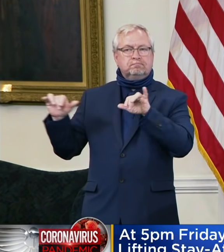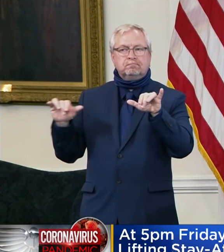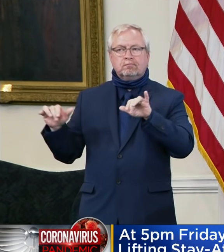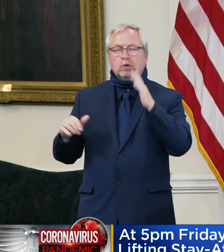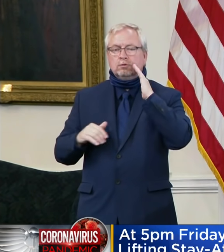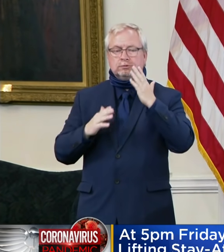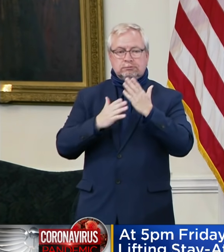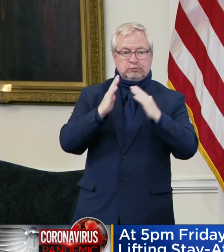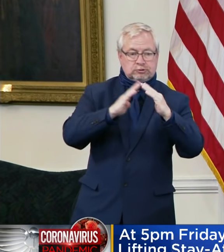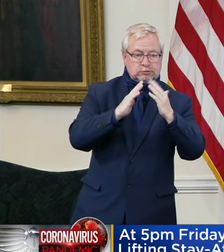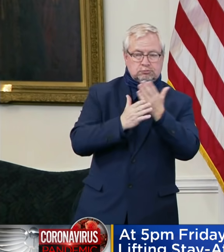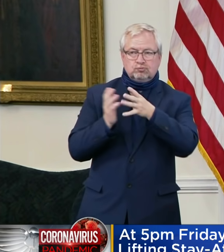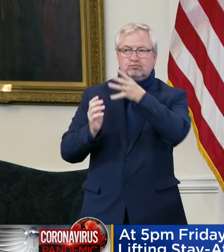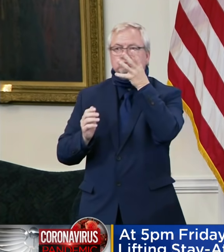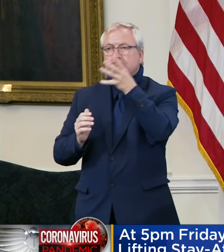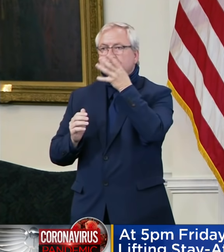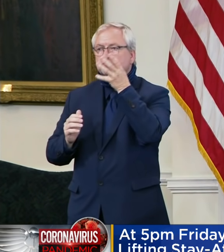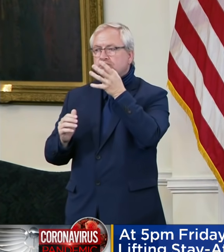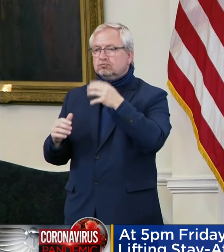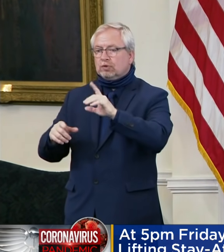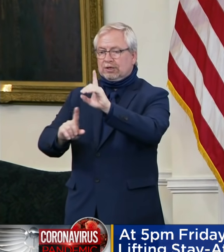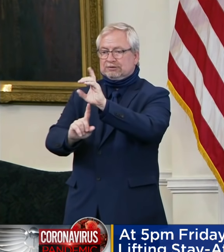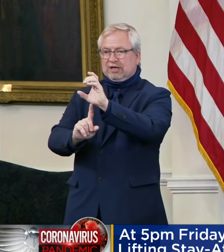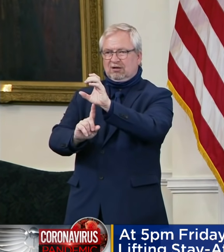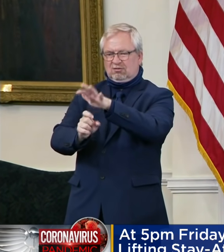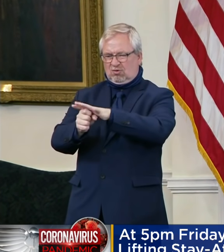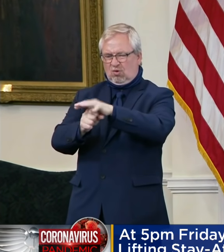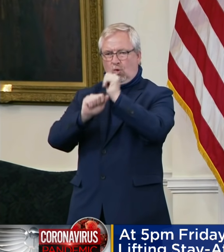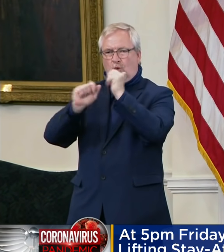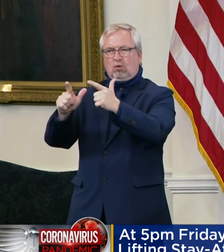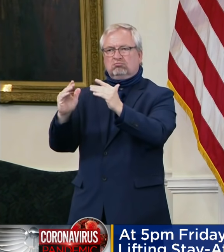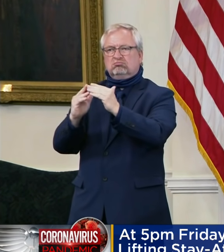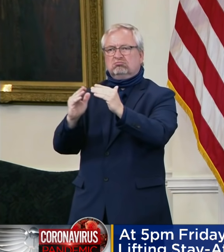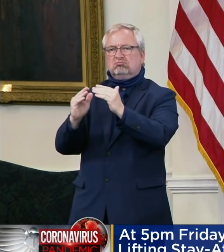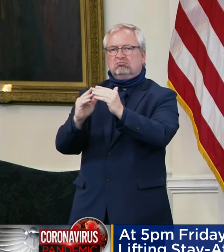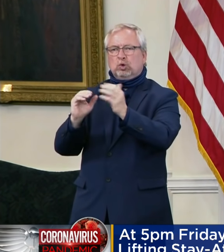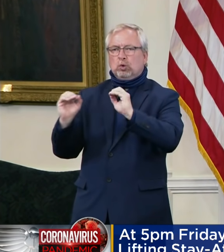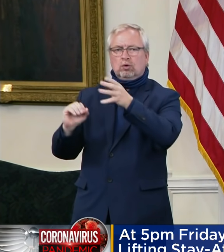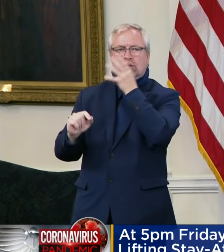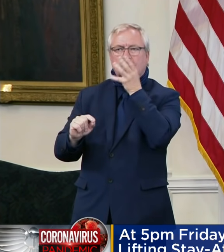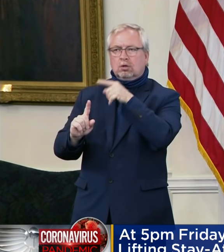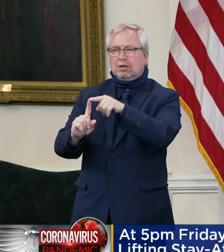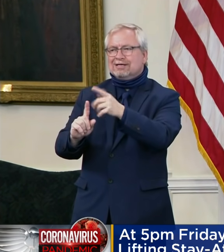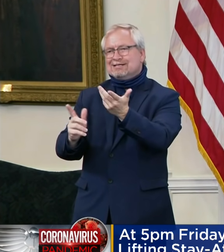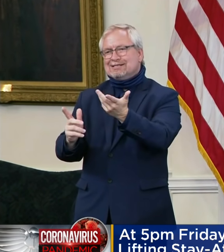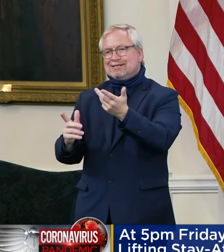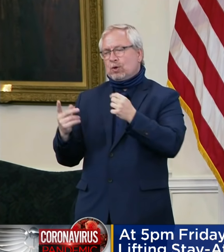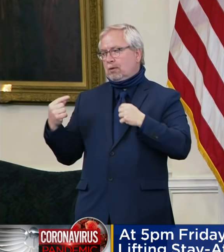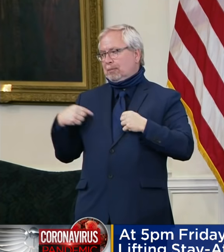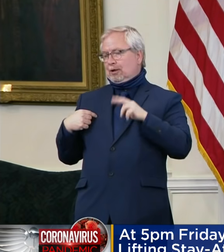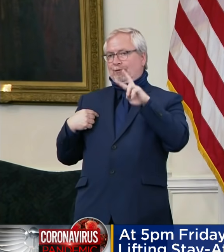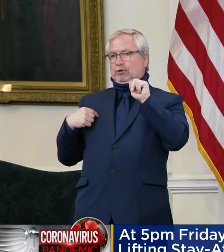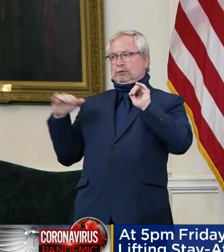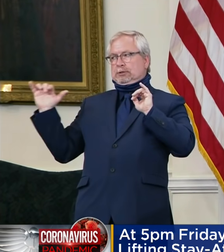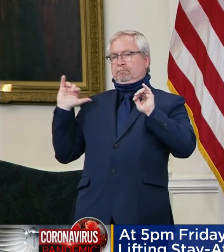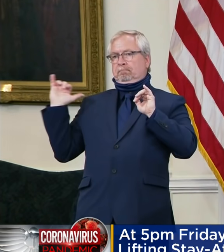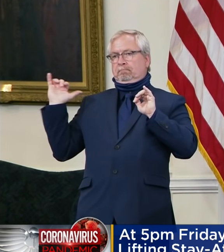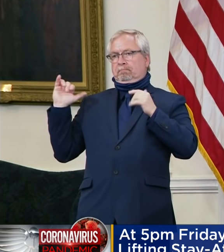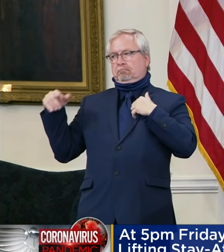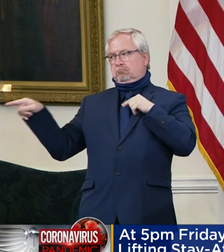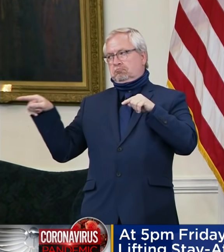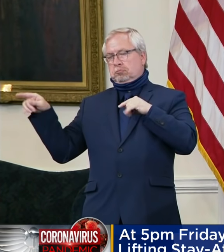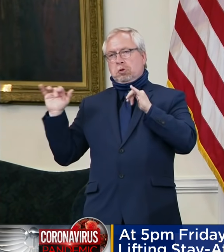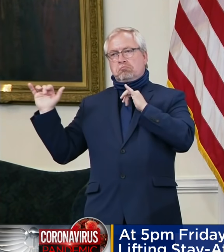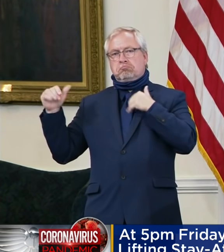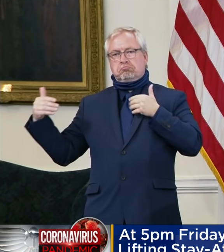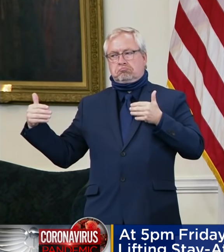The district's issues look more like Northern Virginia and our Washington suburbs, and that's not the